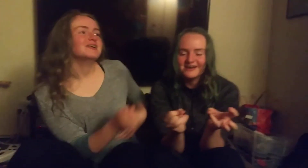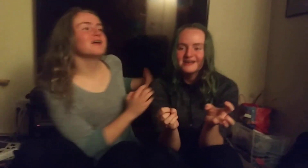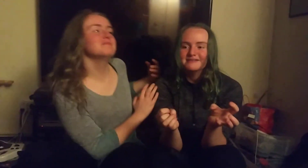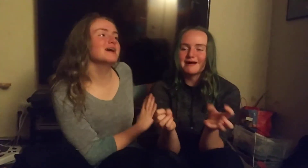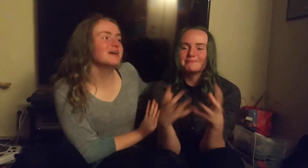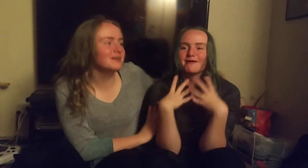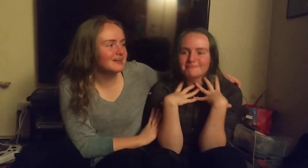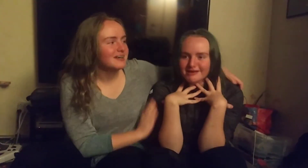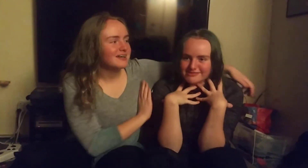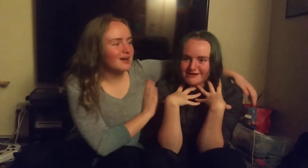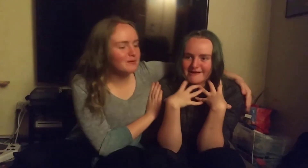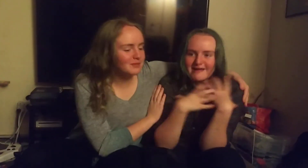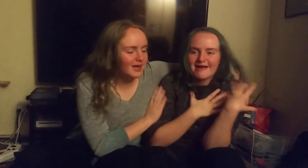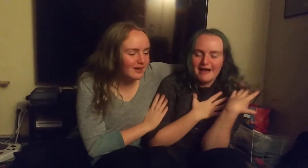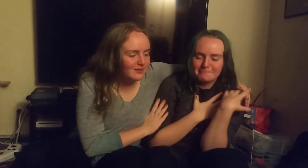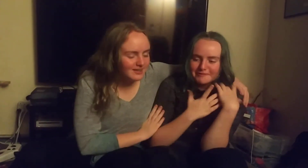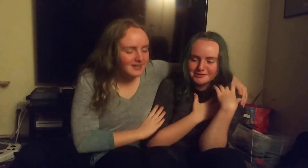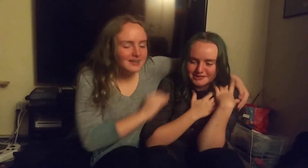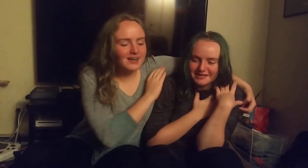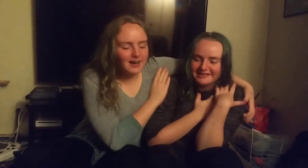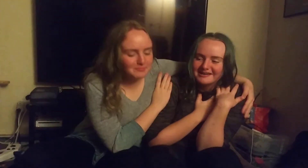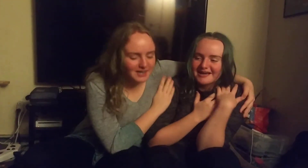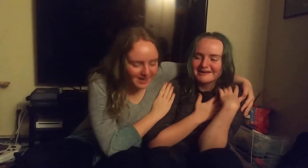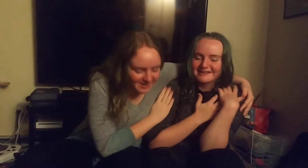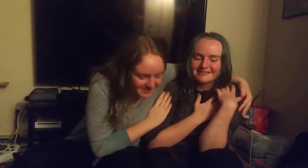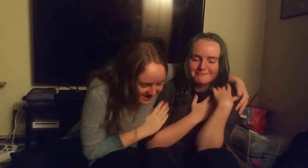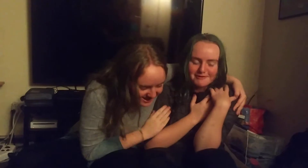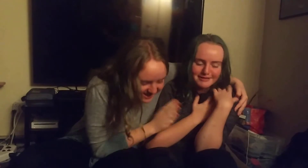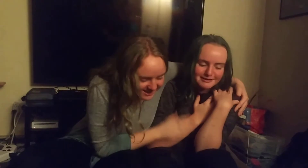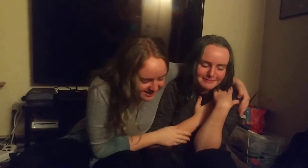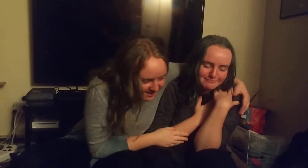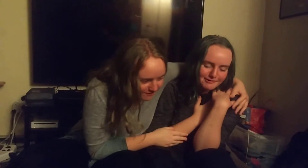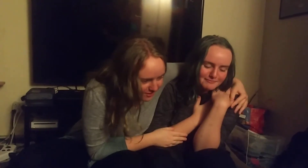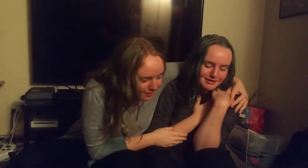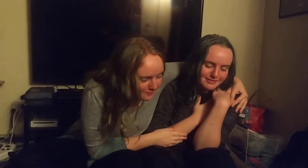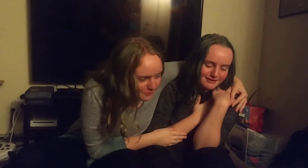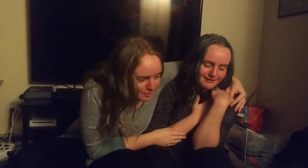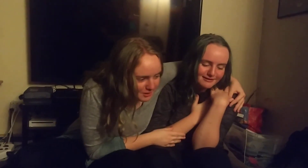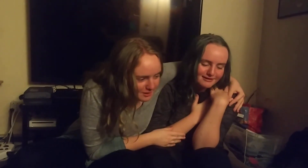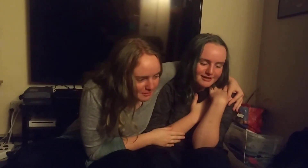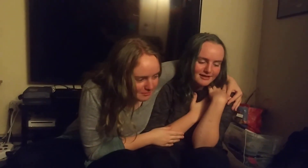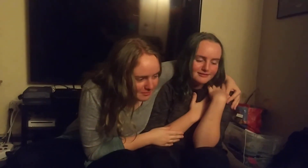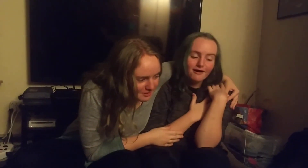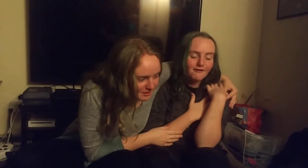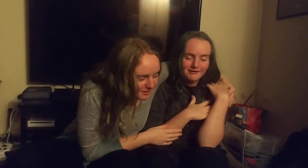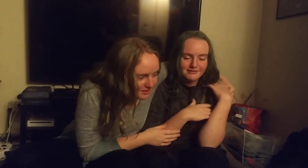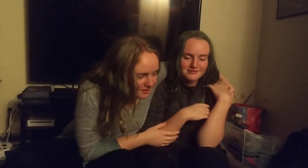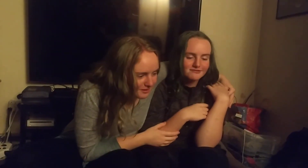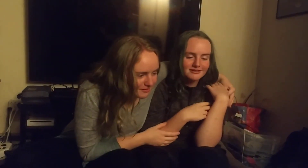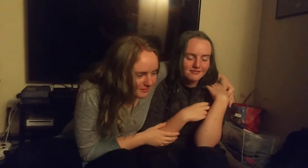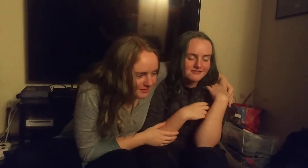My poor mixer! I pushed it! Was it on full speed? No, it was on the unstir.